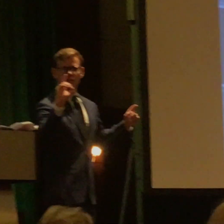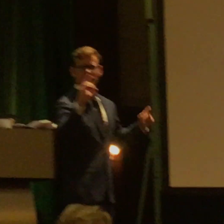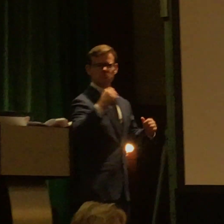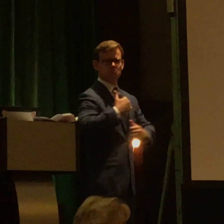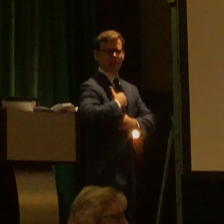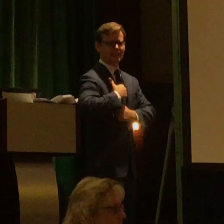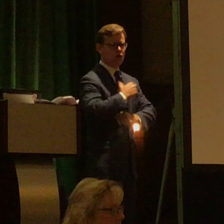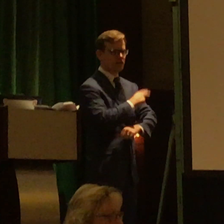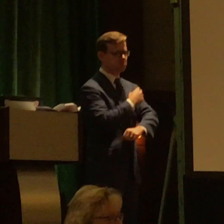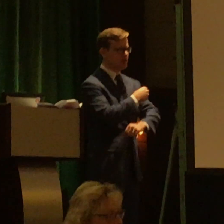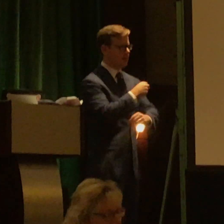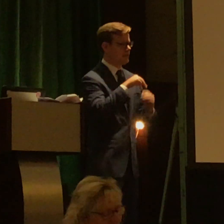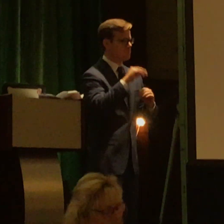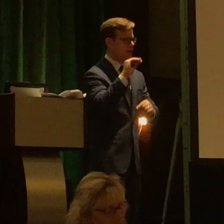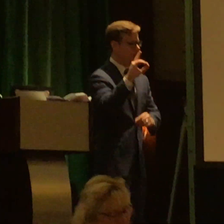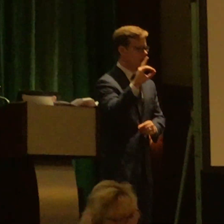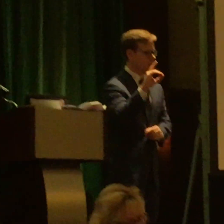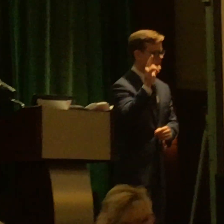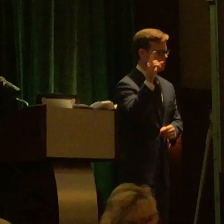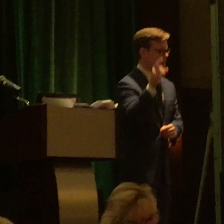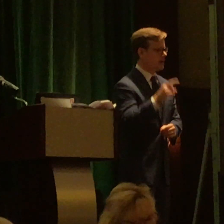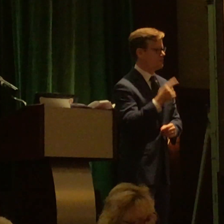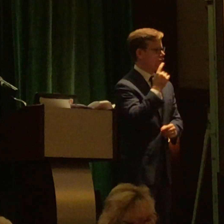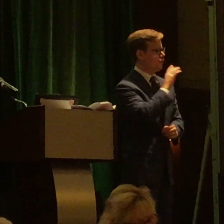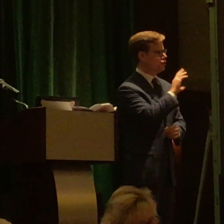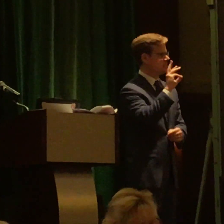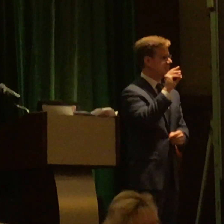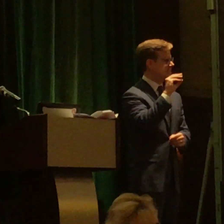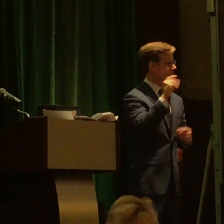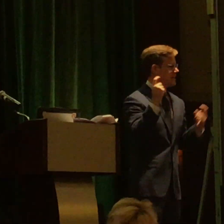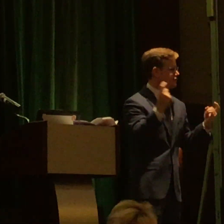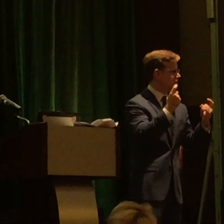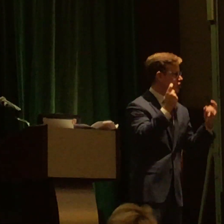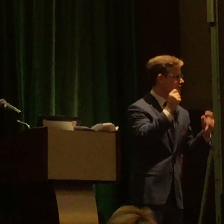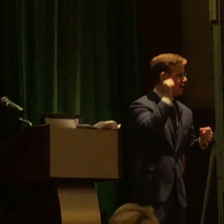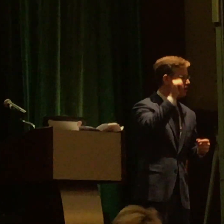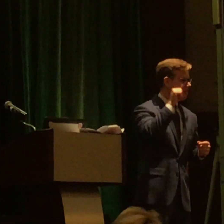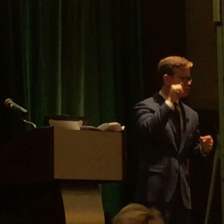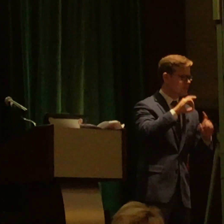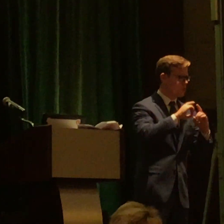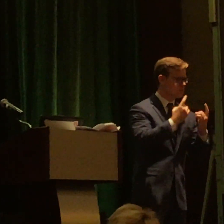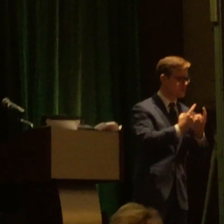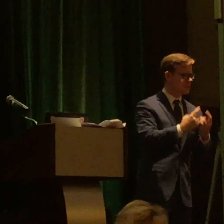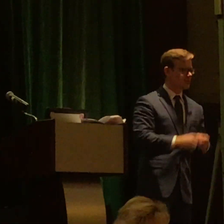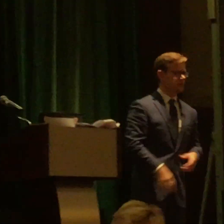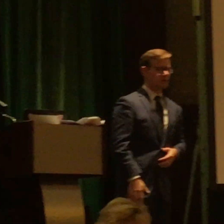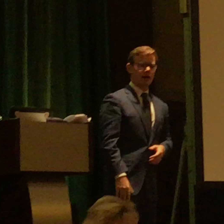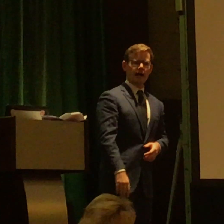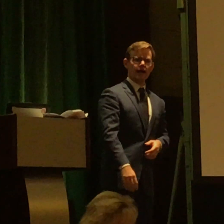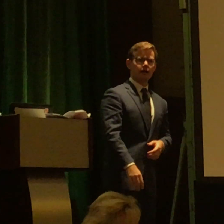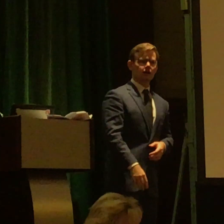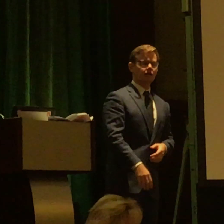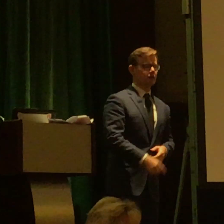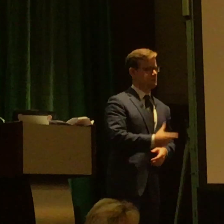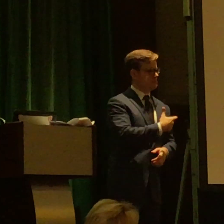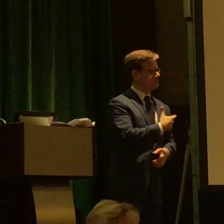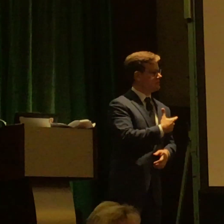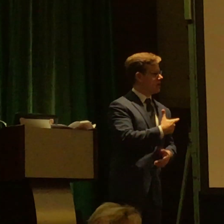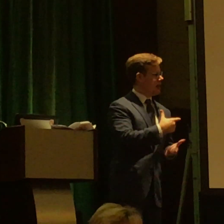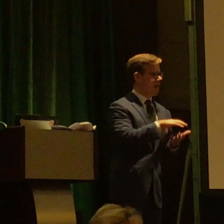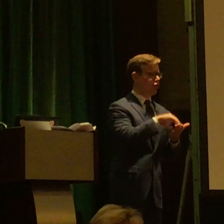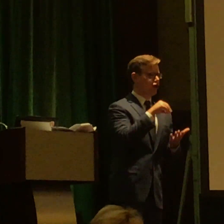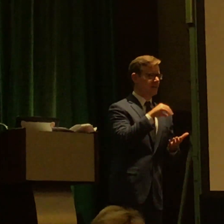I was at Walter Reed Military Hospital in Maryland. There I was participating in the celebration of